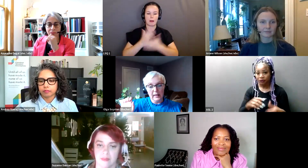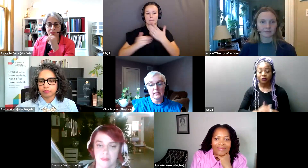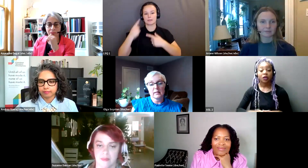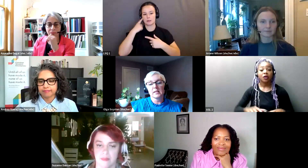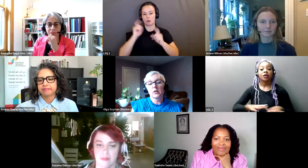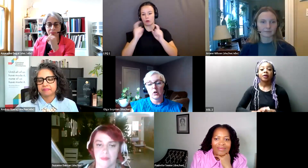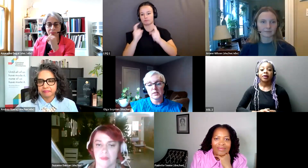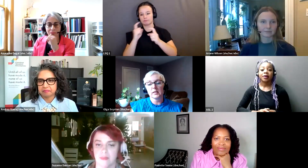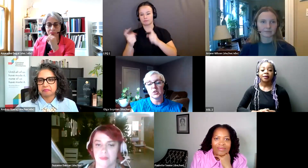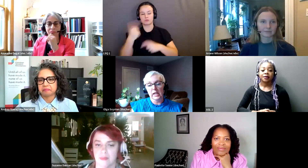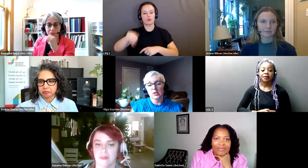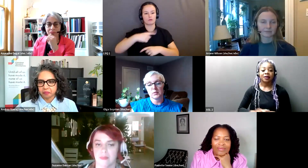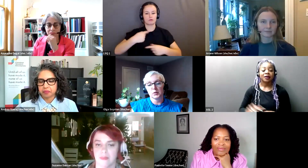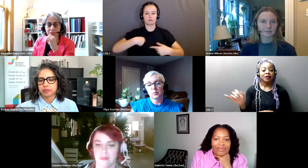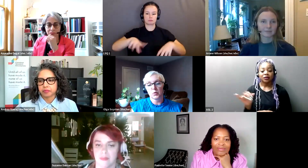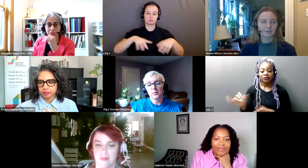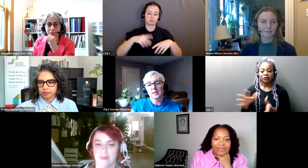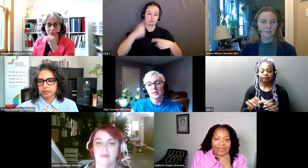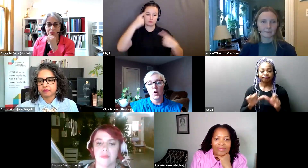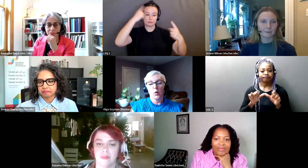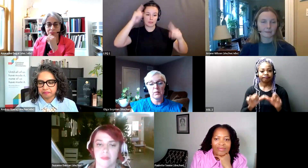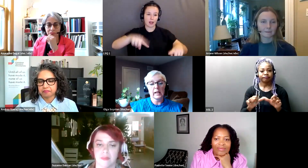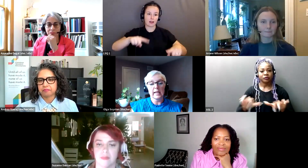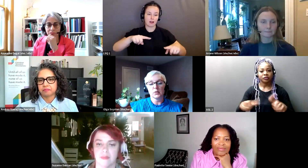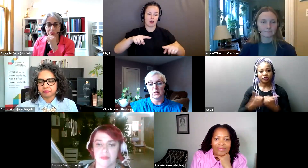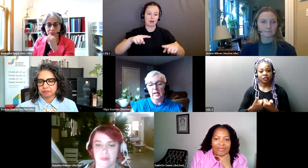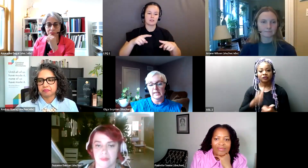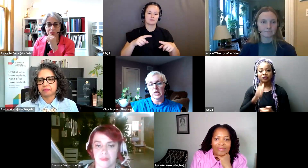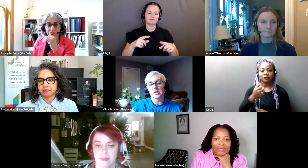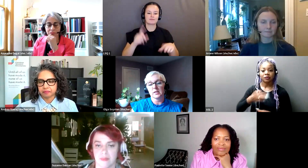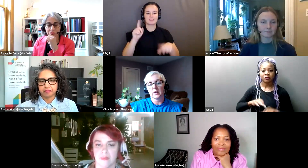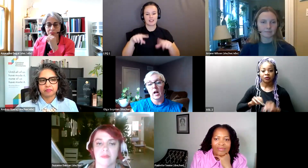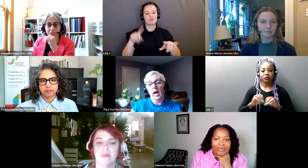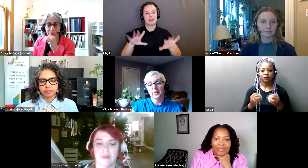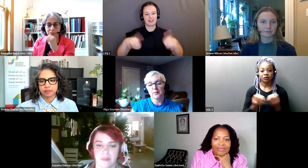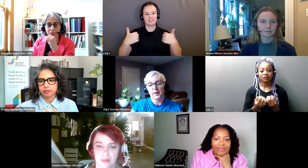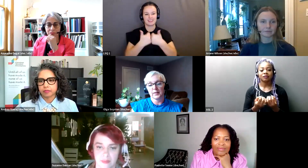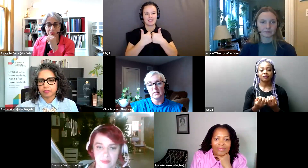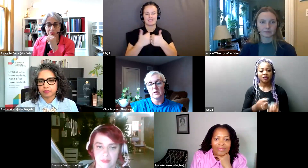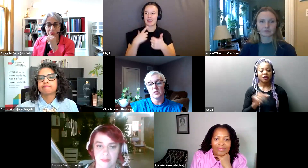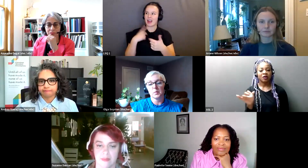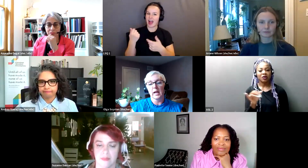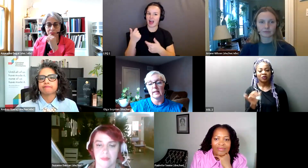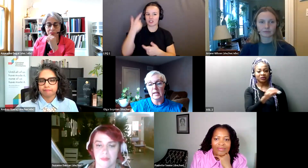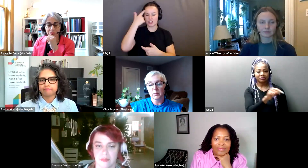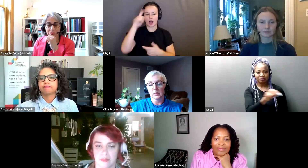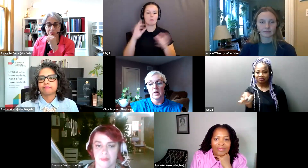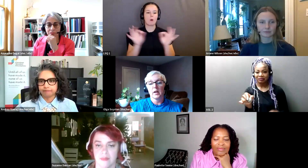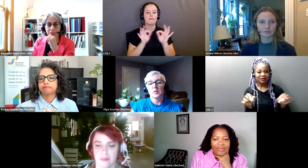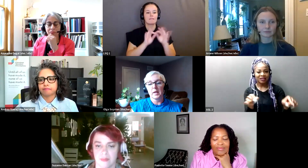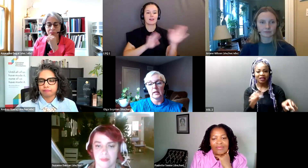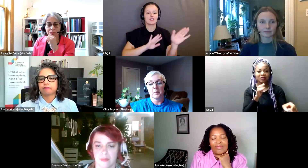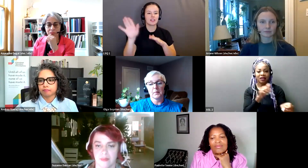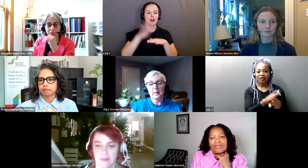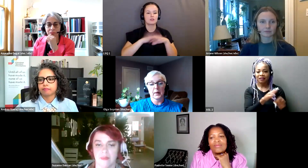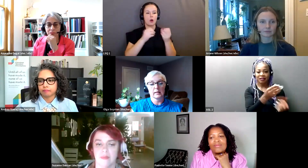overhead myth is a constant challenge for nonprofits, often leading to organizations that are underfunded to be unable